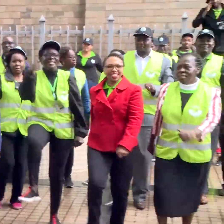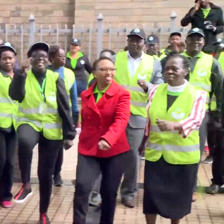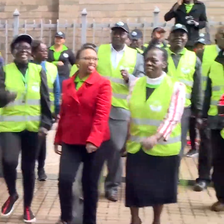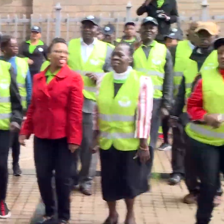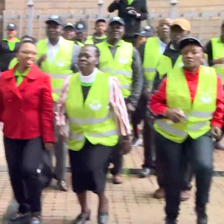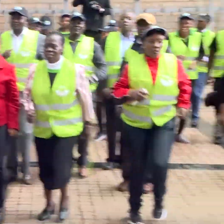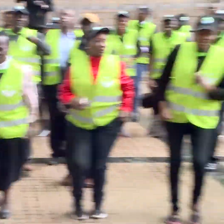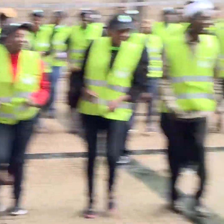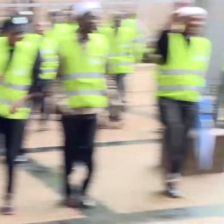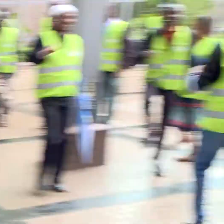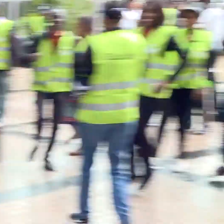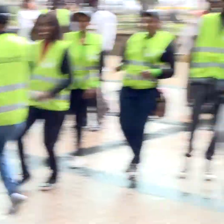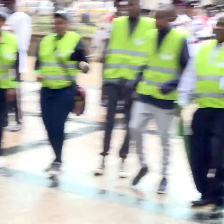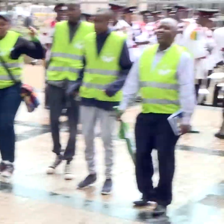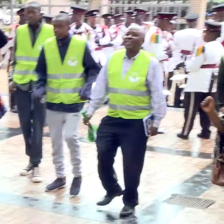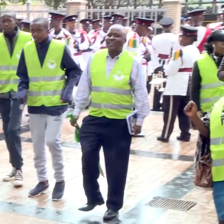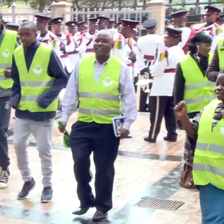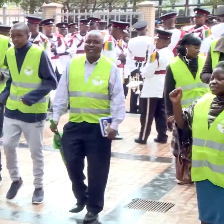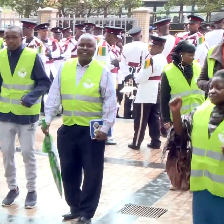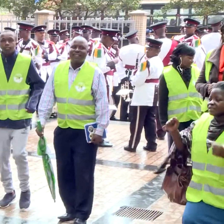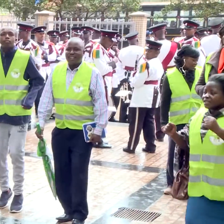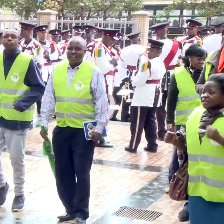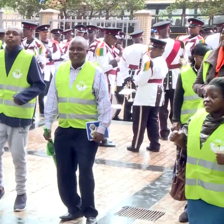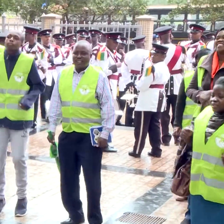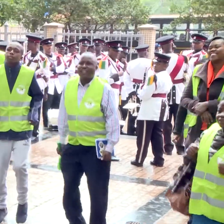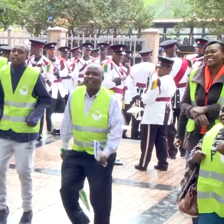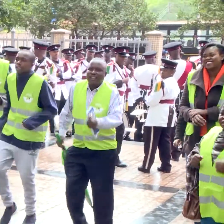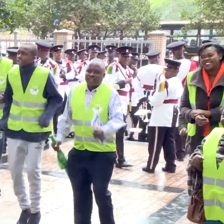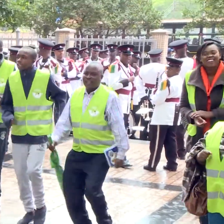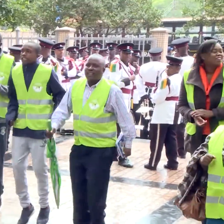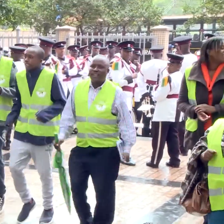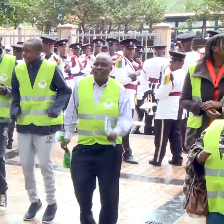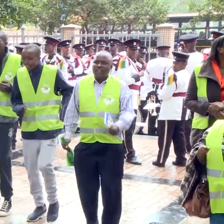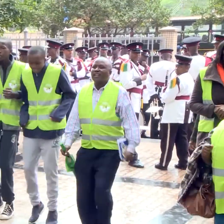Haya hapa kidogo. Last 2 minutes. A bit faster.